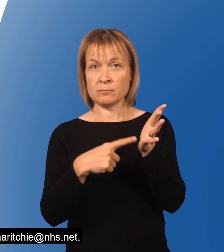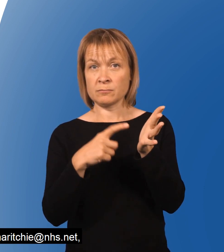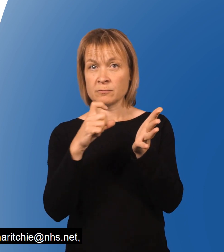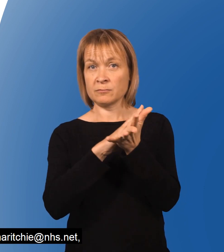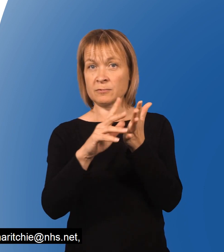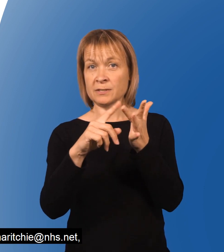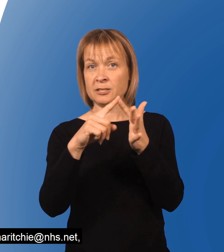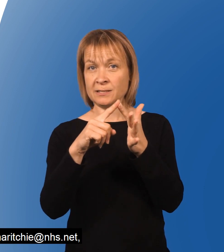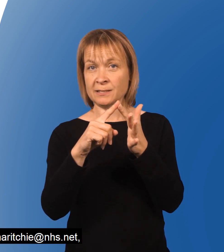shonaricchie@nhs.net,